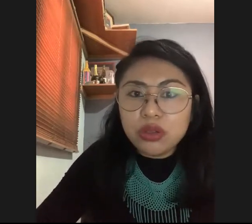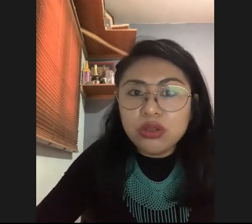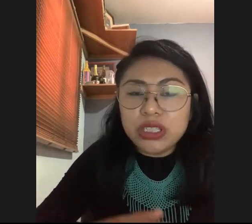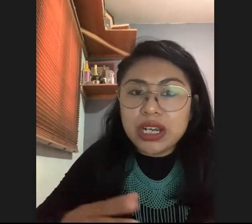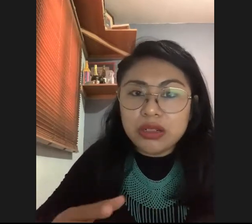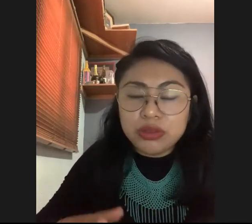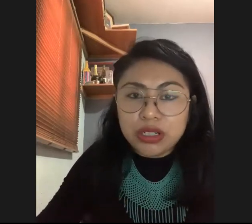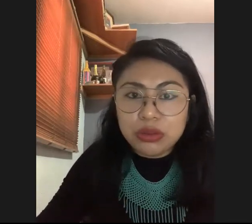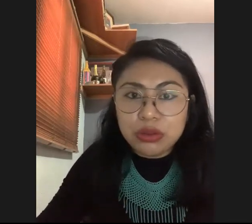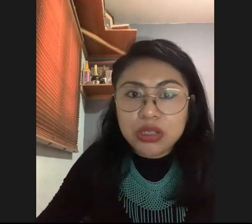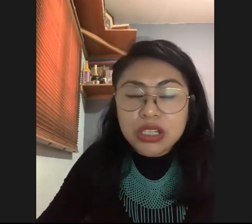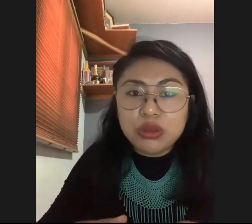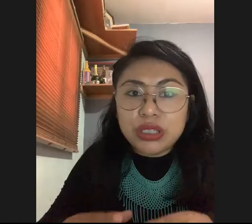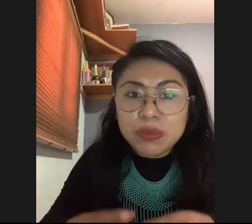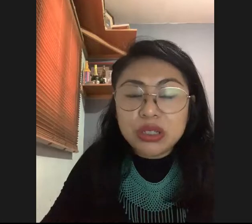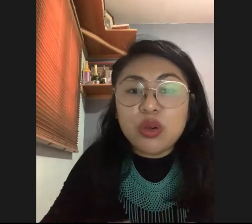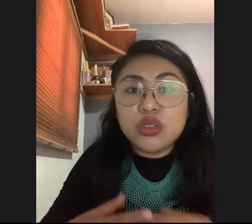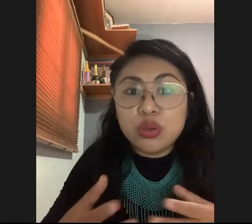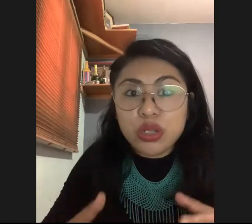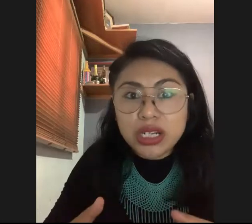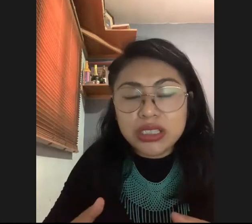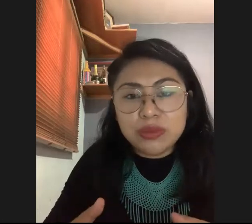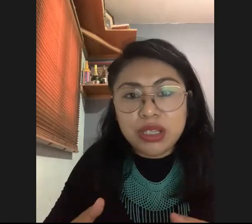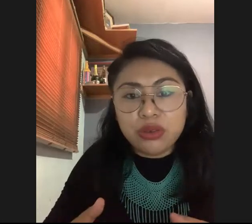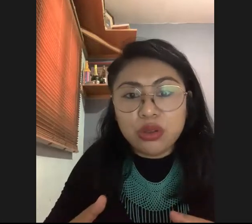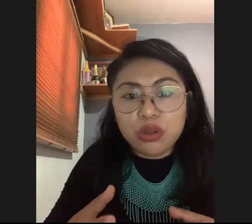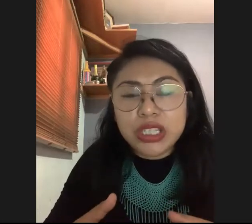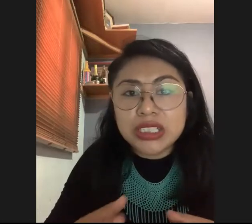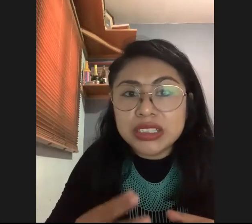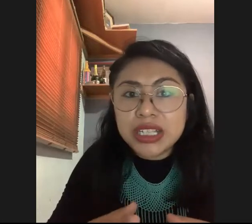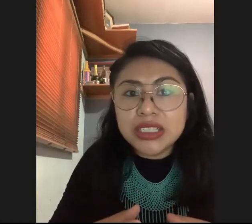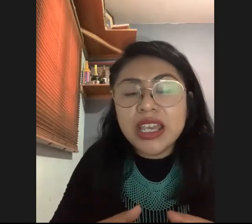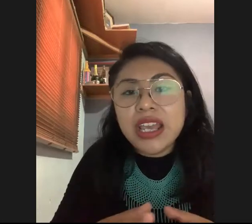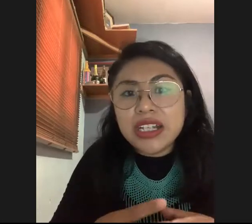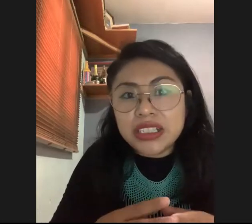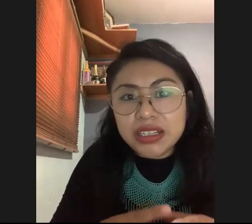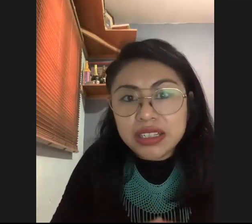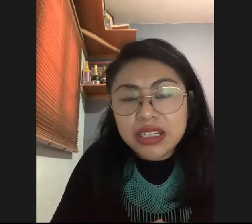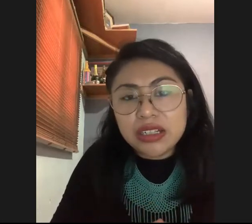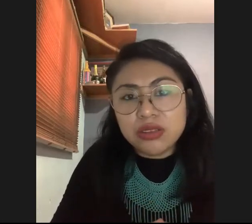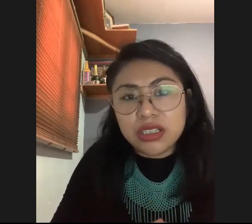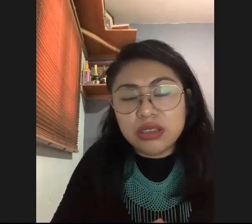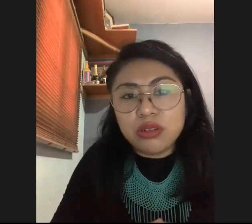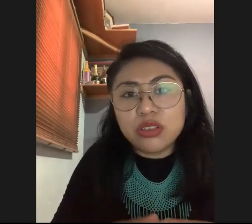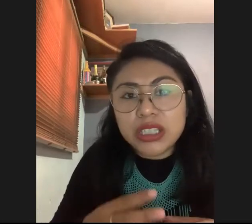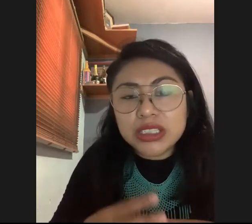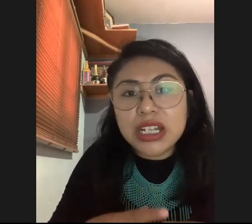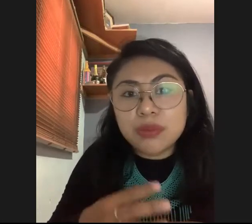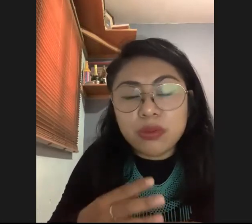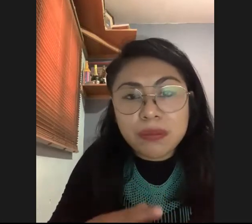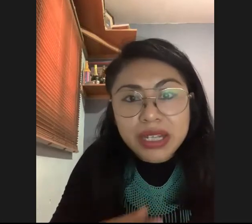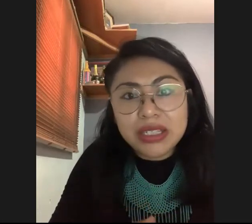prior informed consensus, because it's important not only for the young people to be able to have access to the territory, but to build the territory